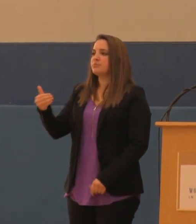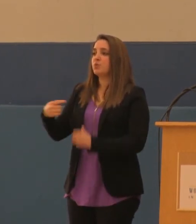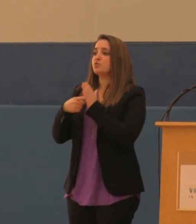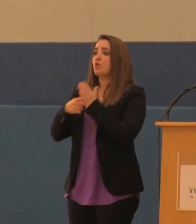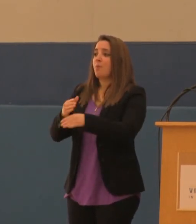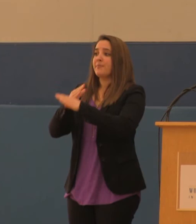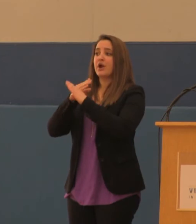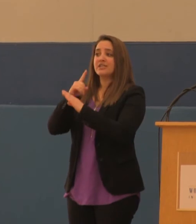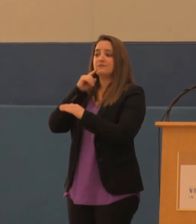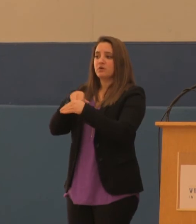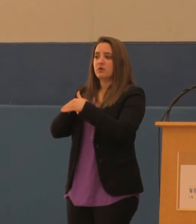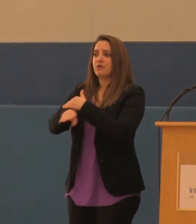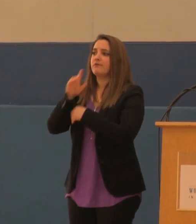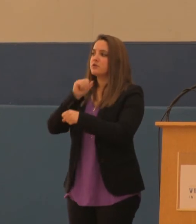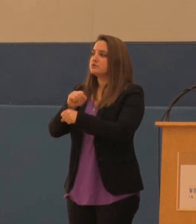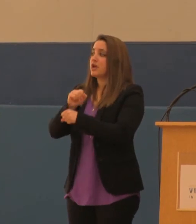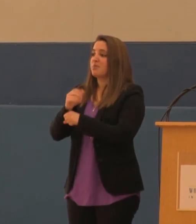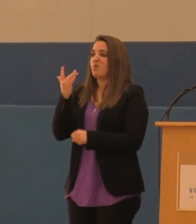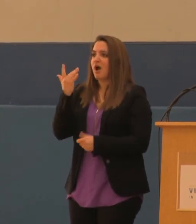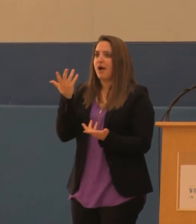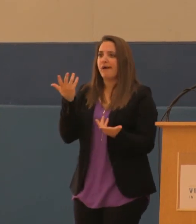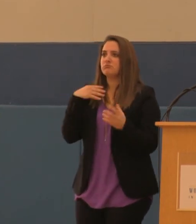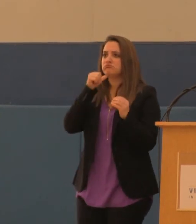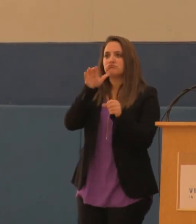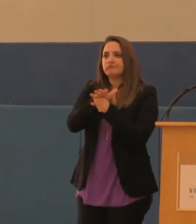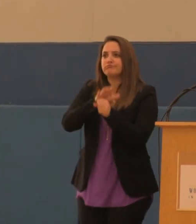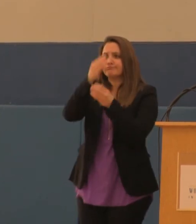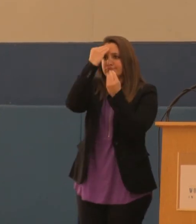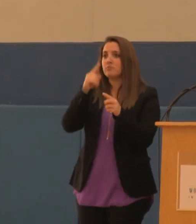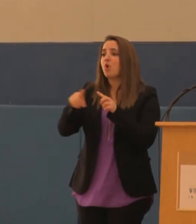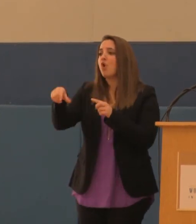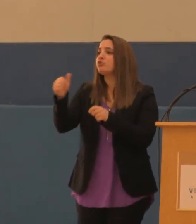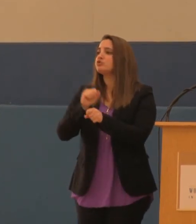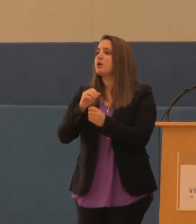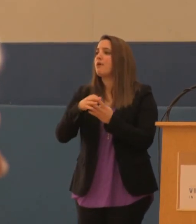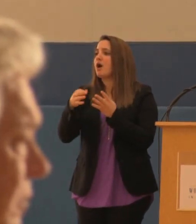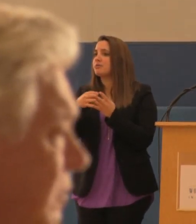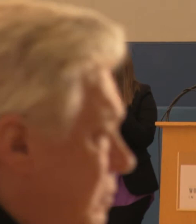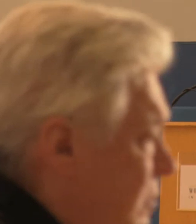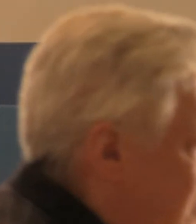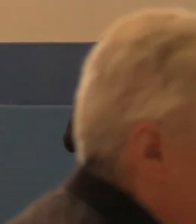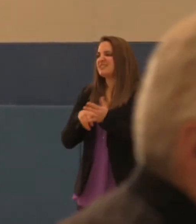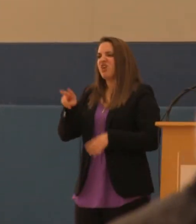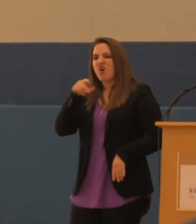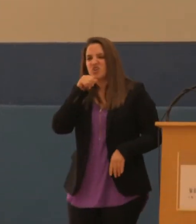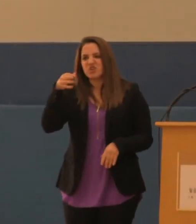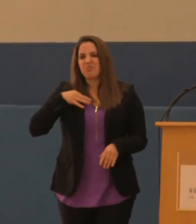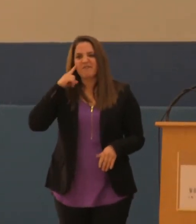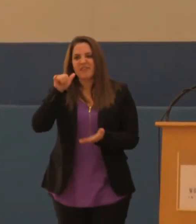to occupations ranging from lack of information about alternative job options to active discouragement